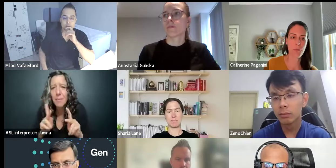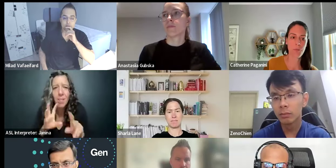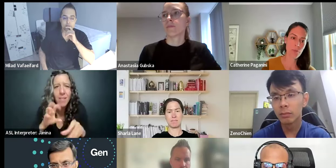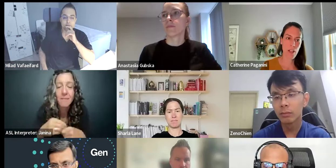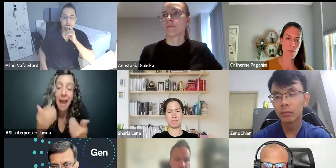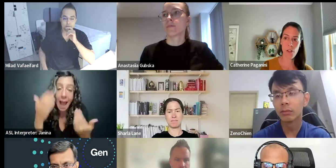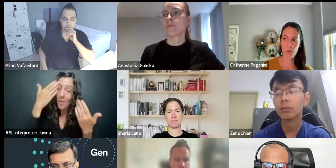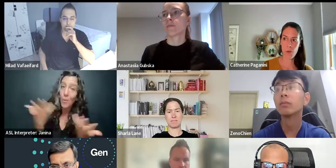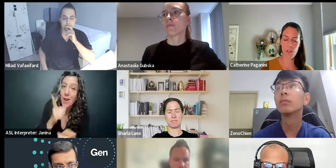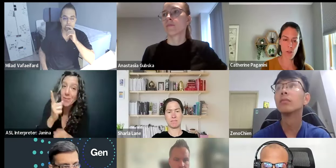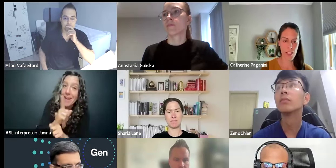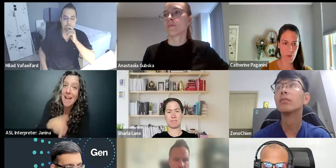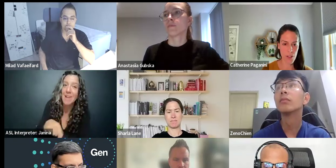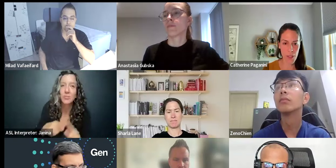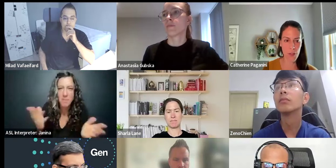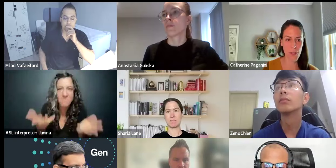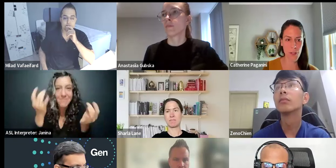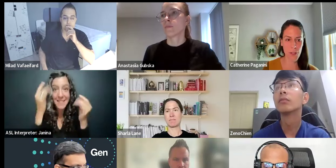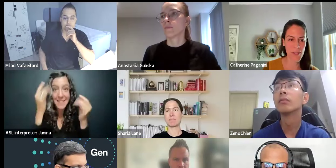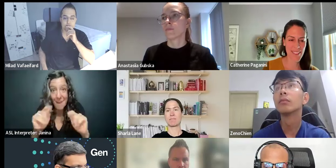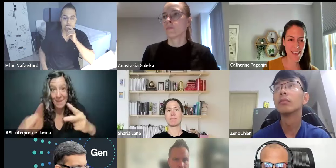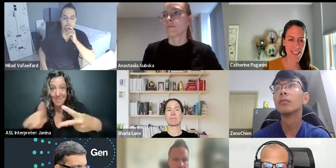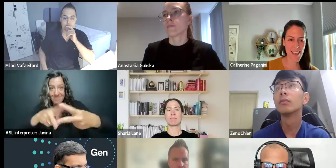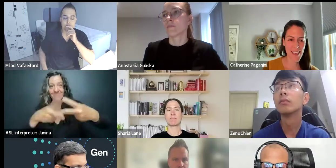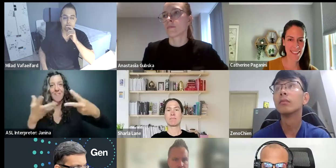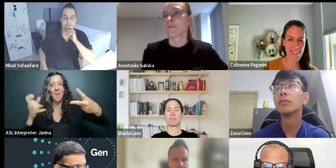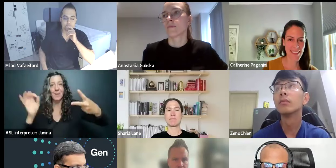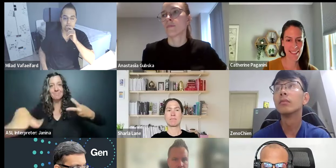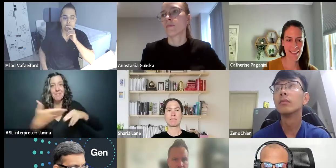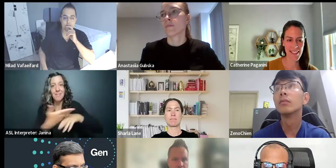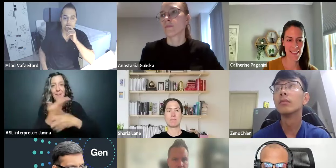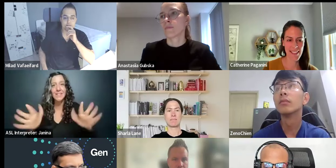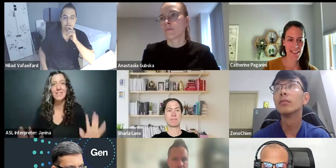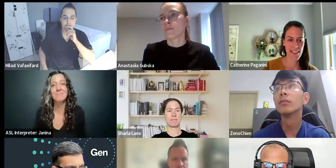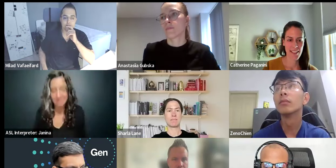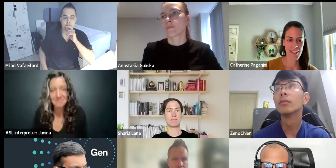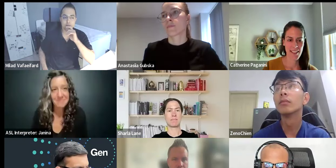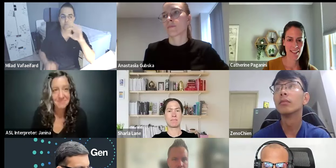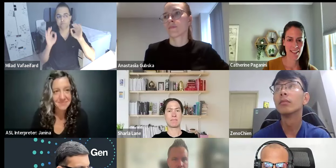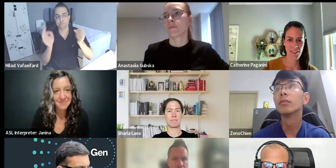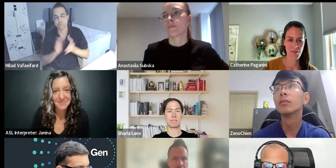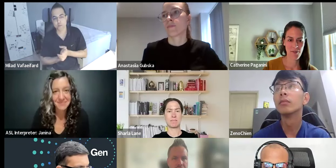but so those were the two things I wanted to make sure to say.